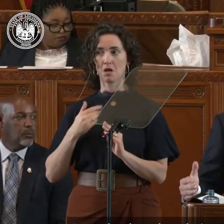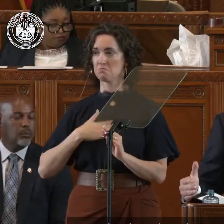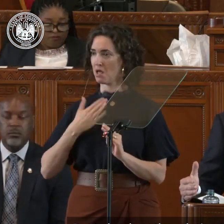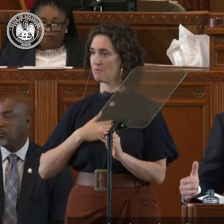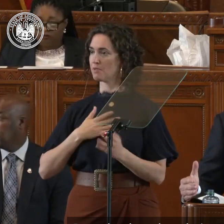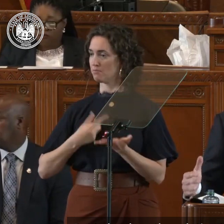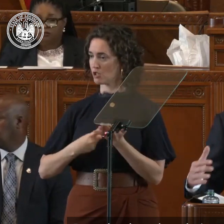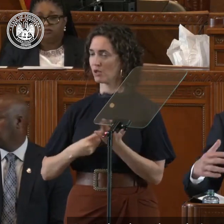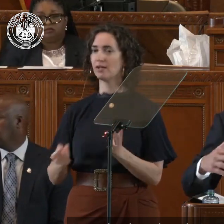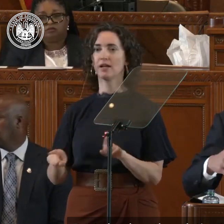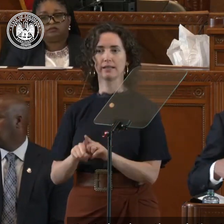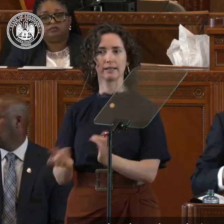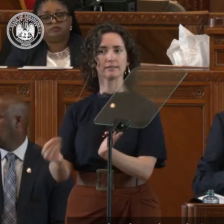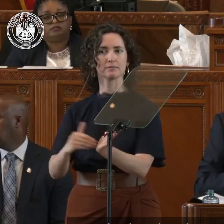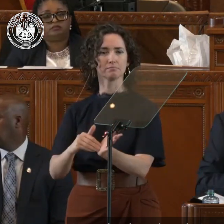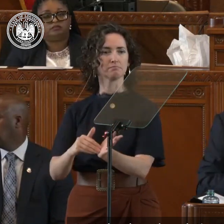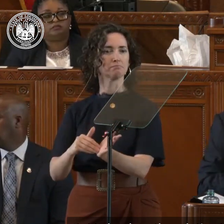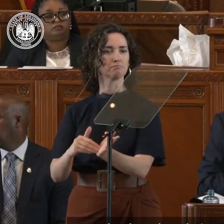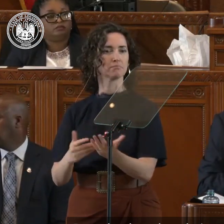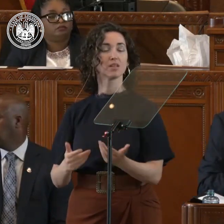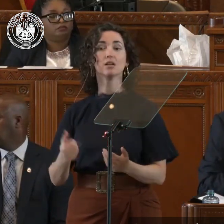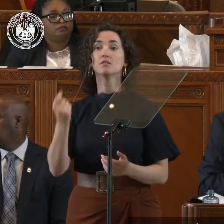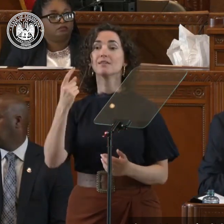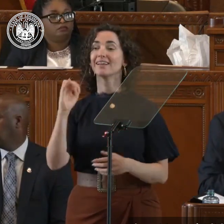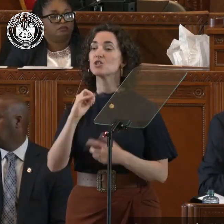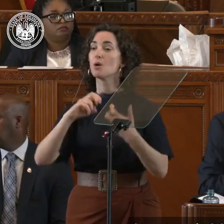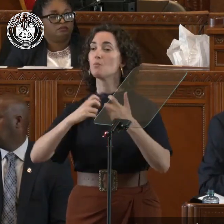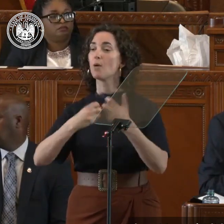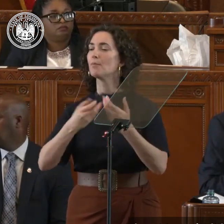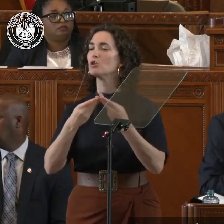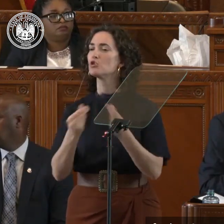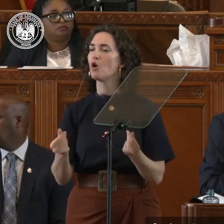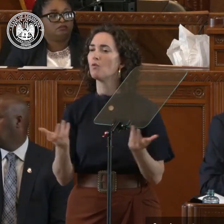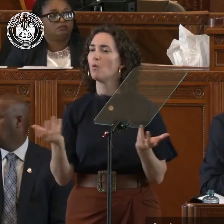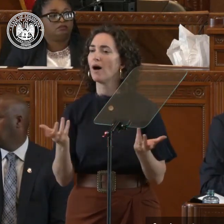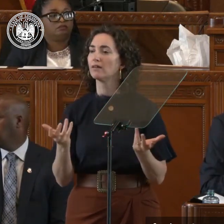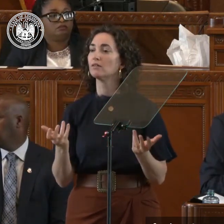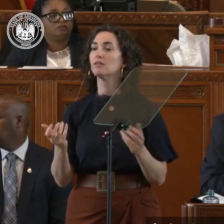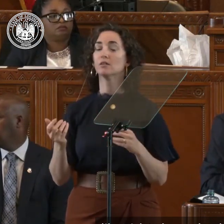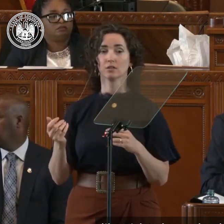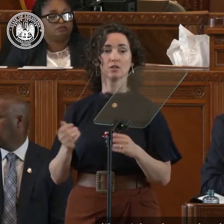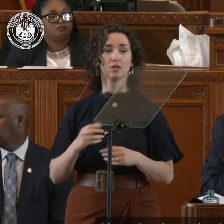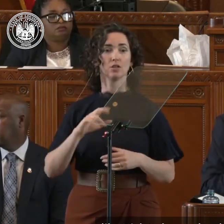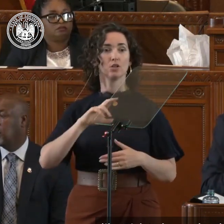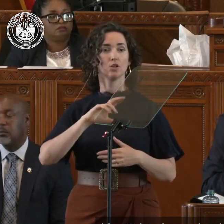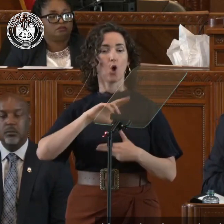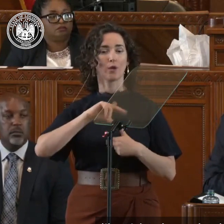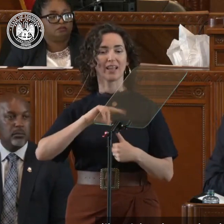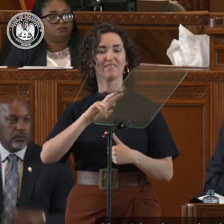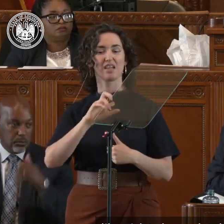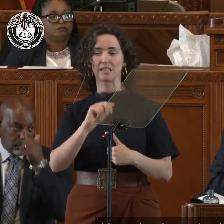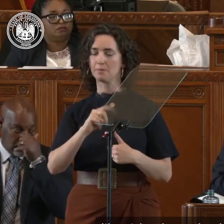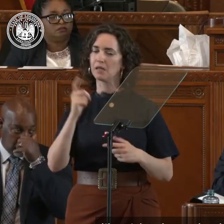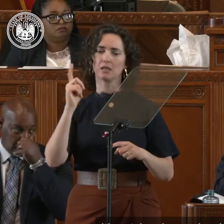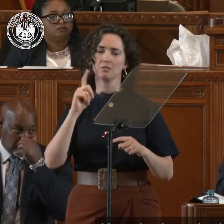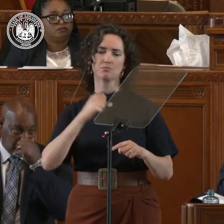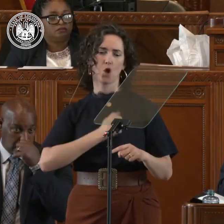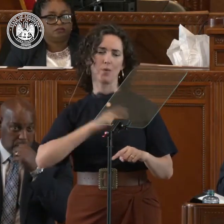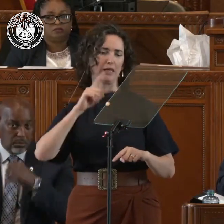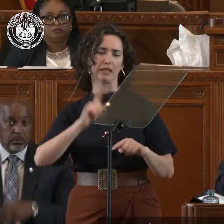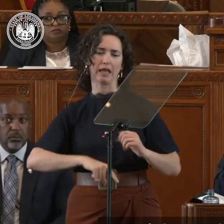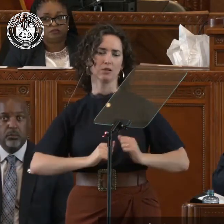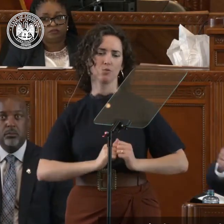clear, the solution to our insurance issues is not to make it impossible for hurricane victims like Nick to be made whole after a